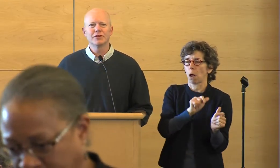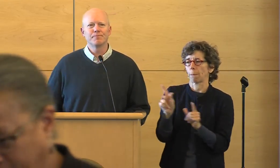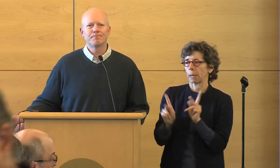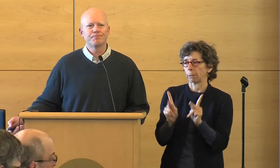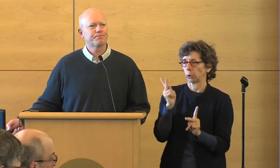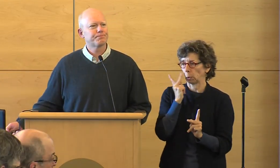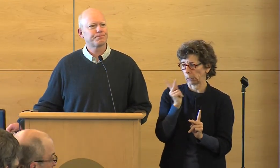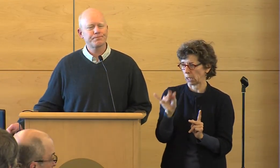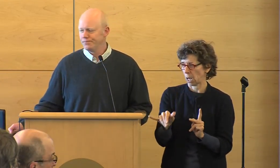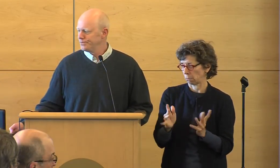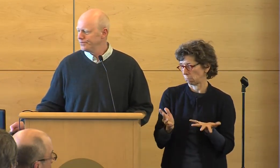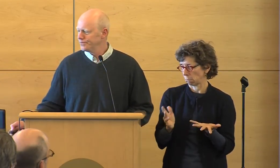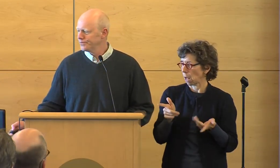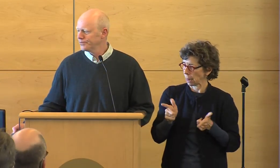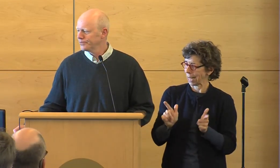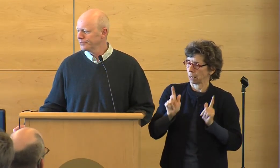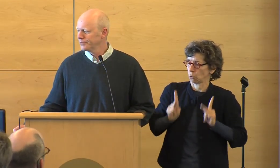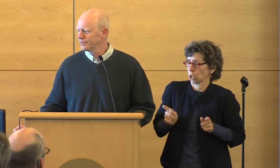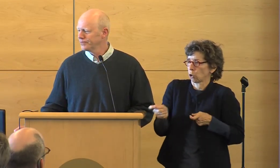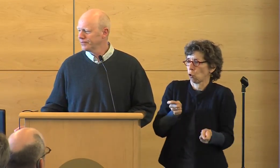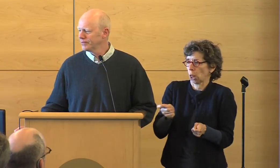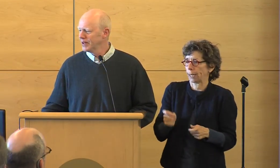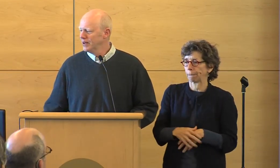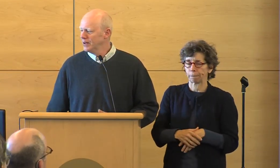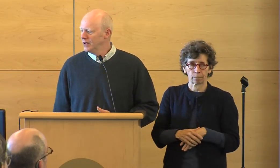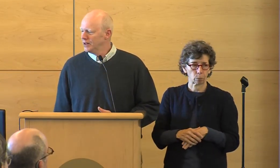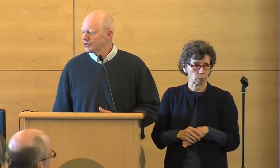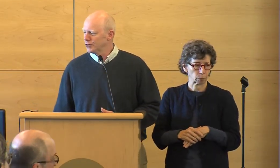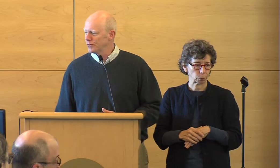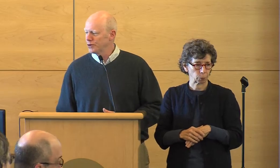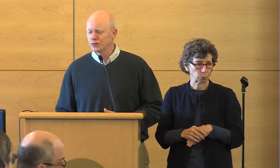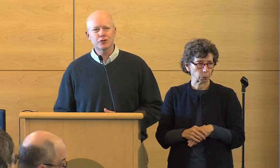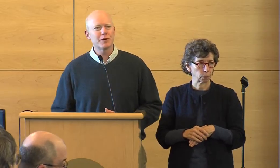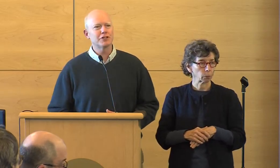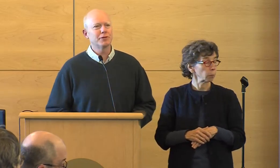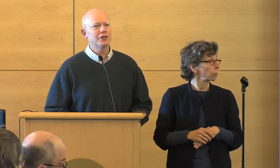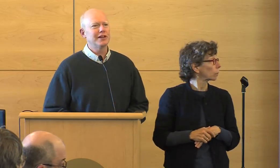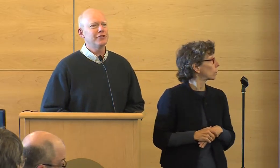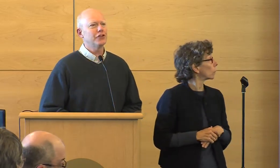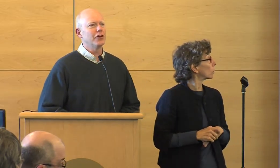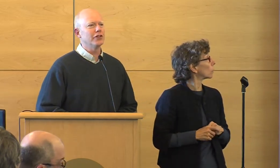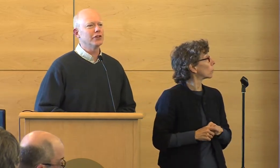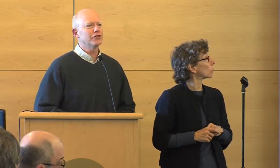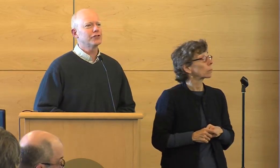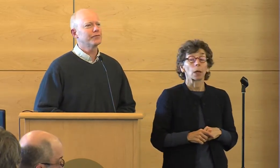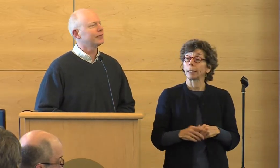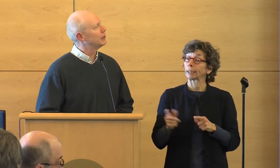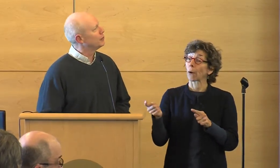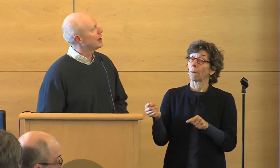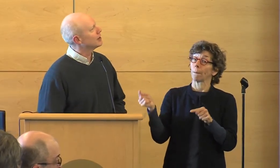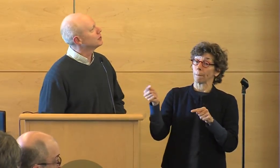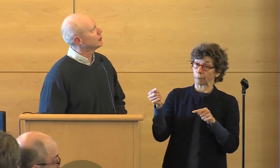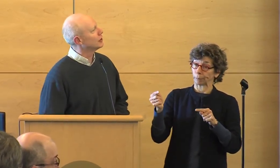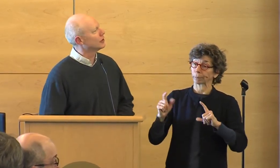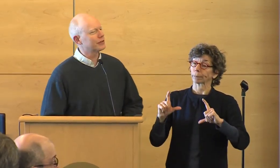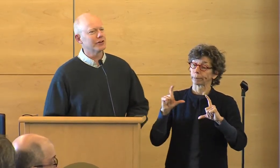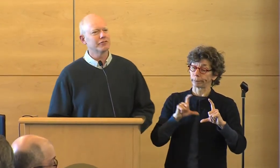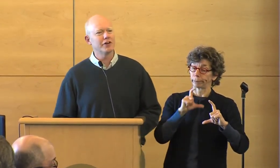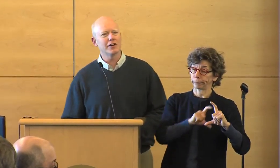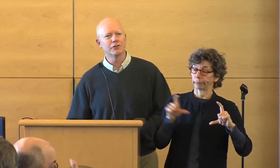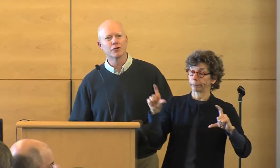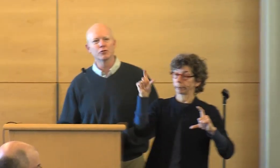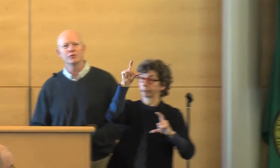users choose to play it. If they want animation, they can hit a play button and turn that on. But everybody